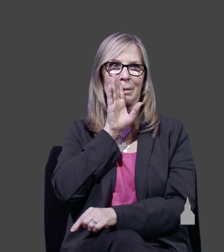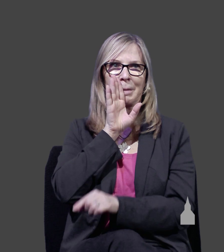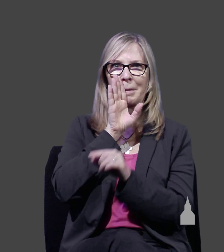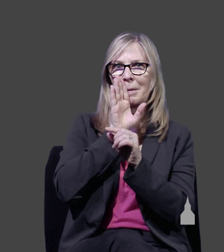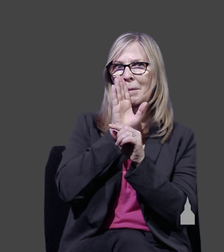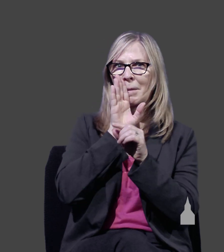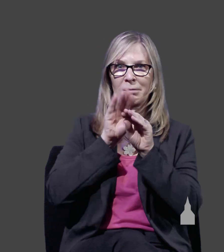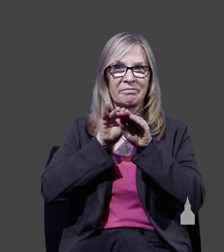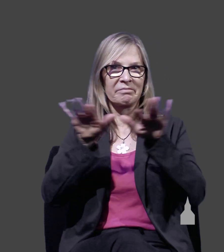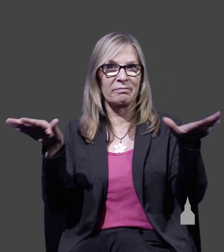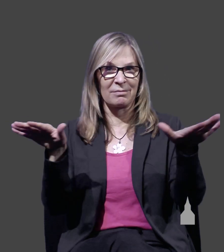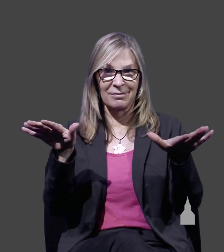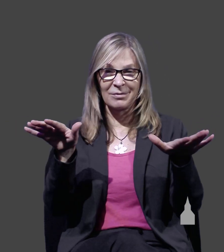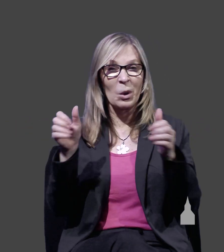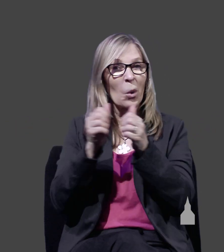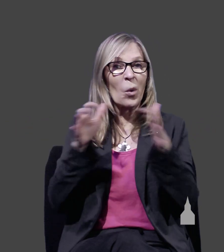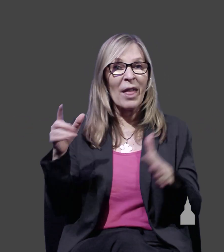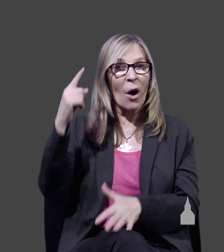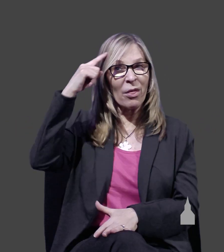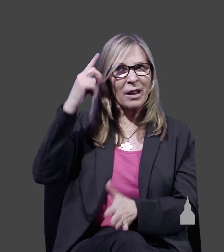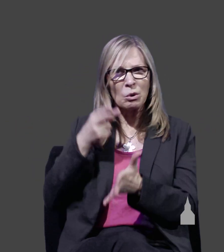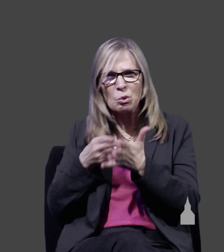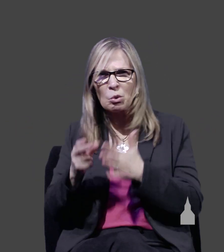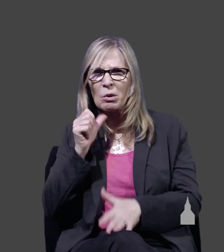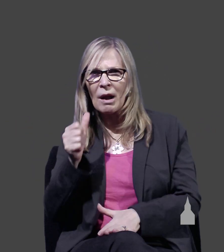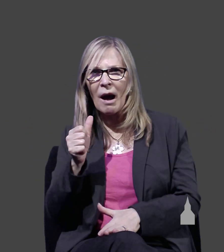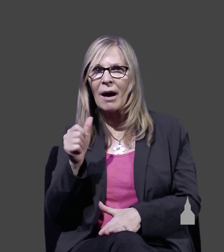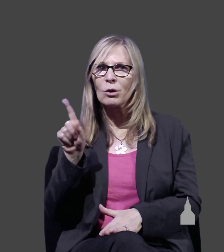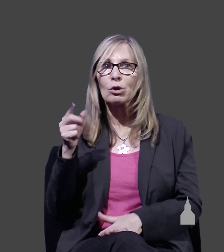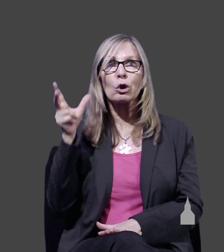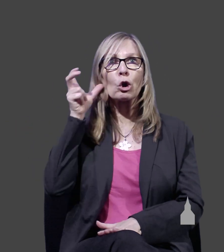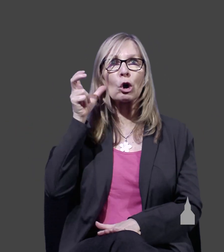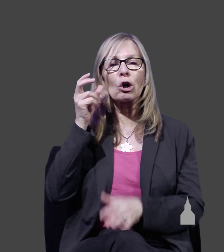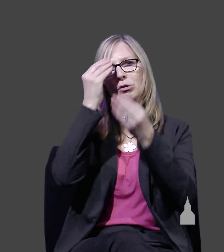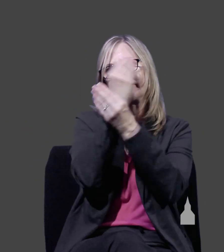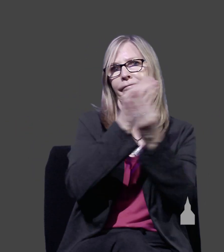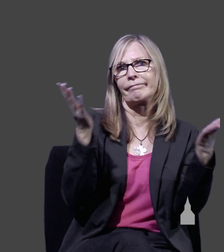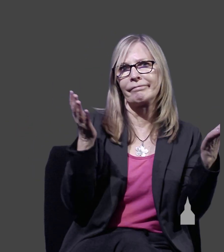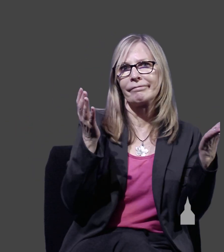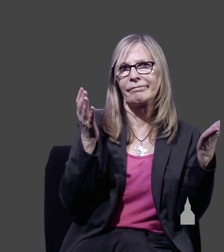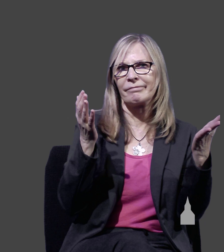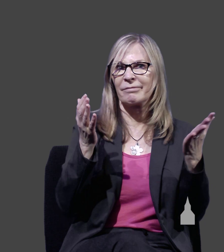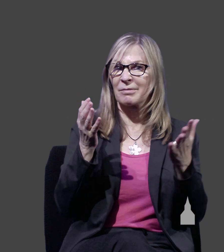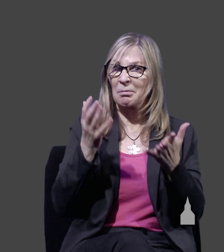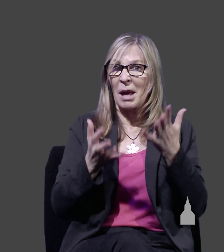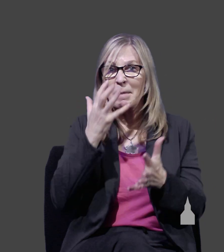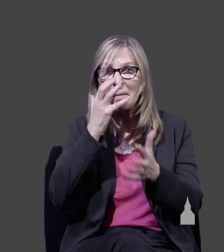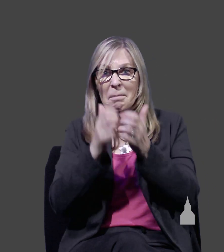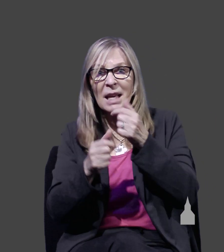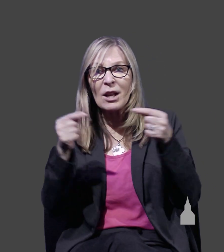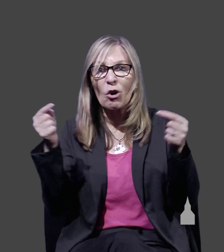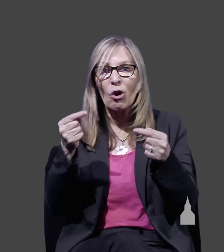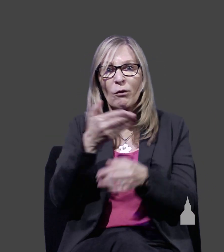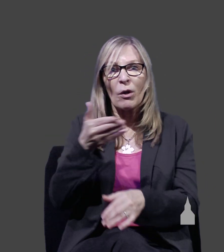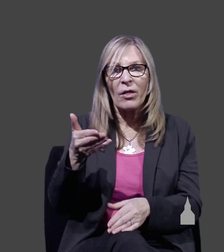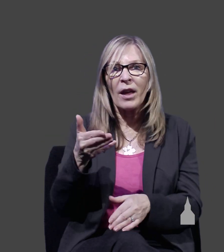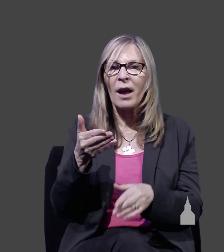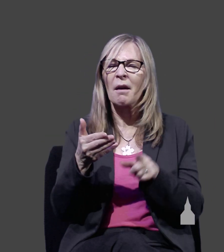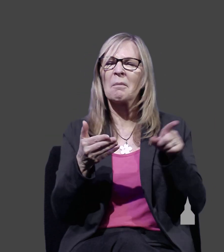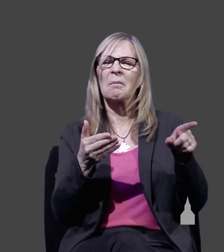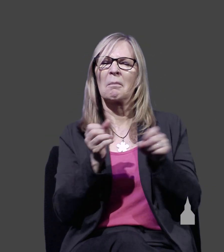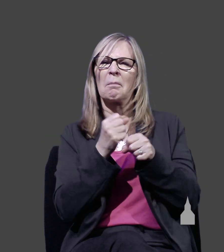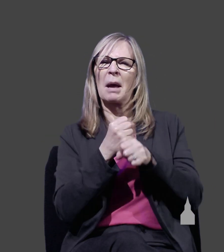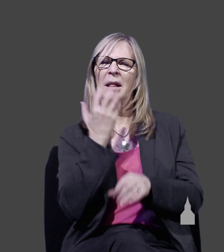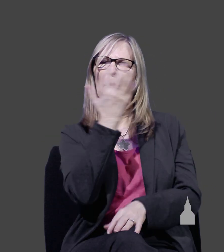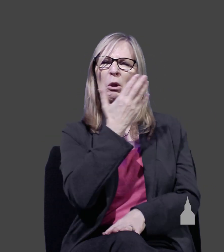without even thinking about whether they're true? You just heard it, so you want everybody else to know it. Do you say mean and hurtful things to make others look bad because you're angry with